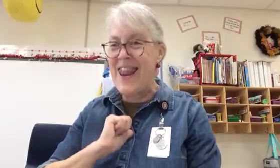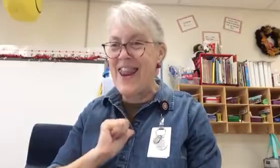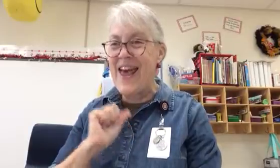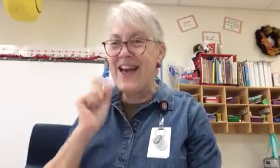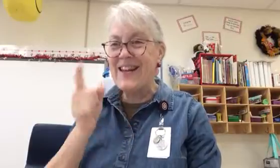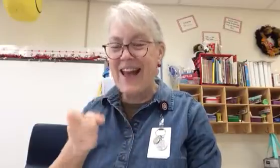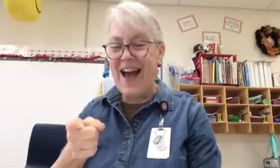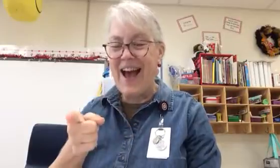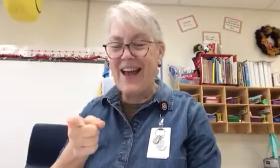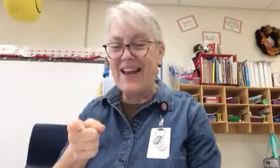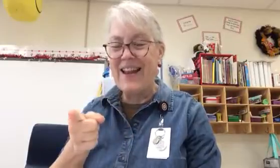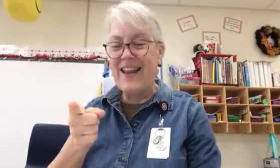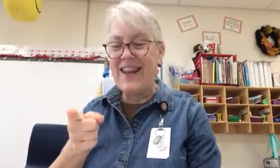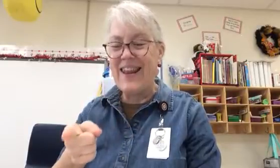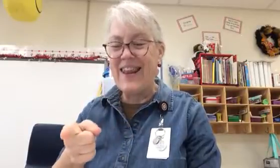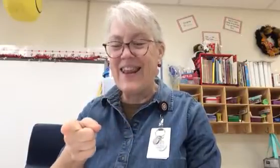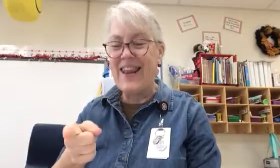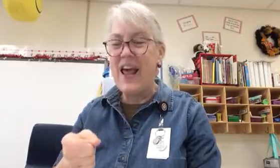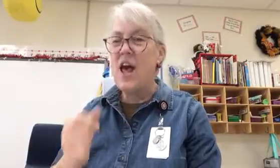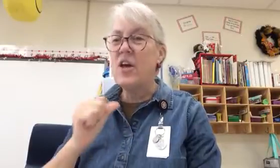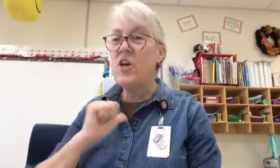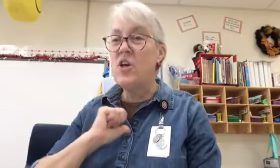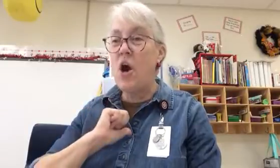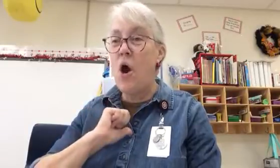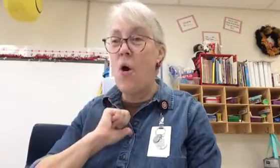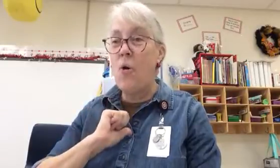go